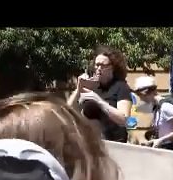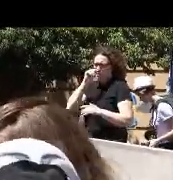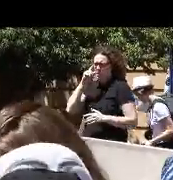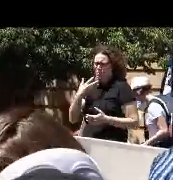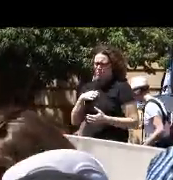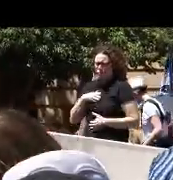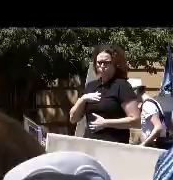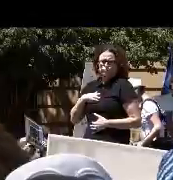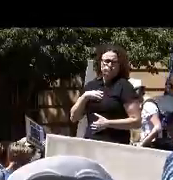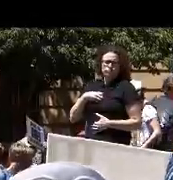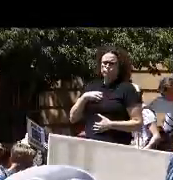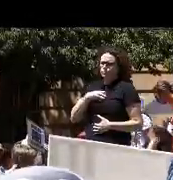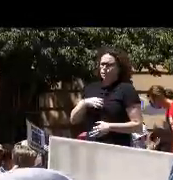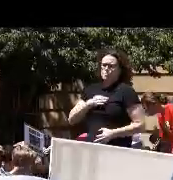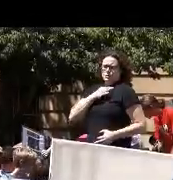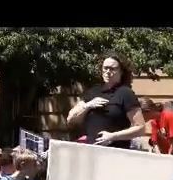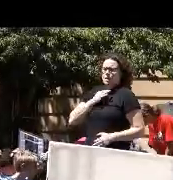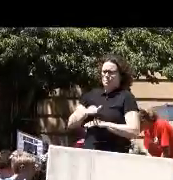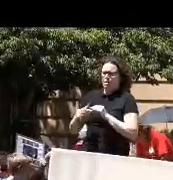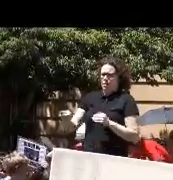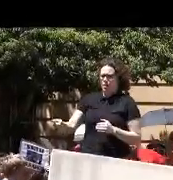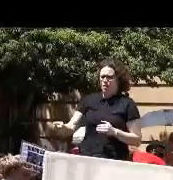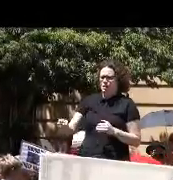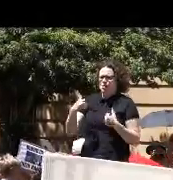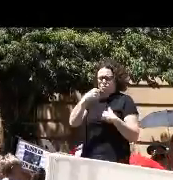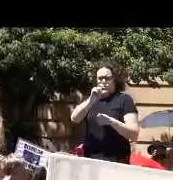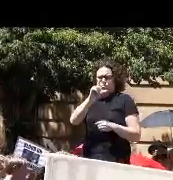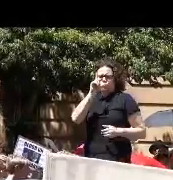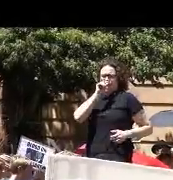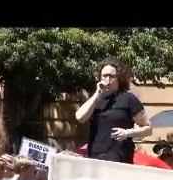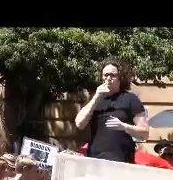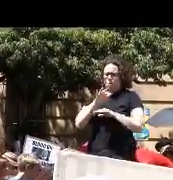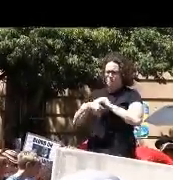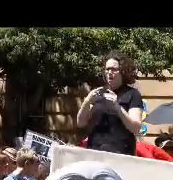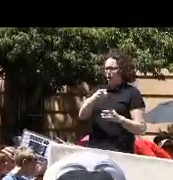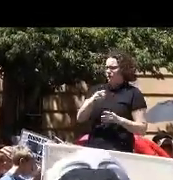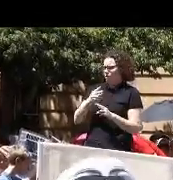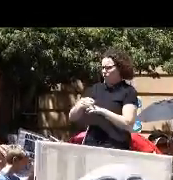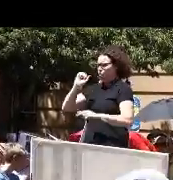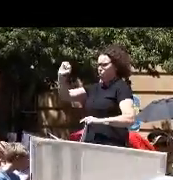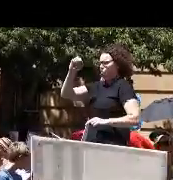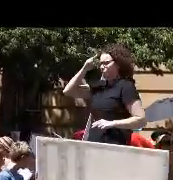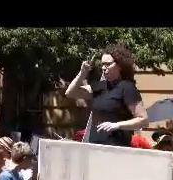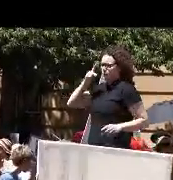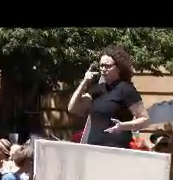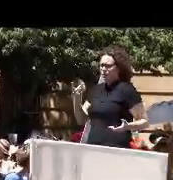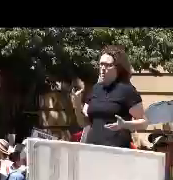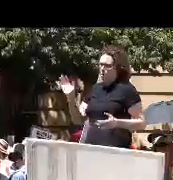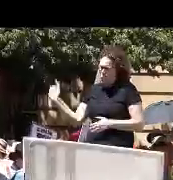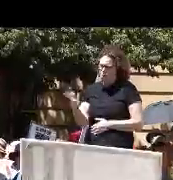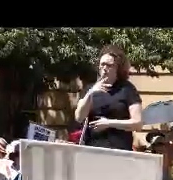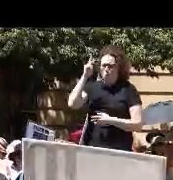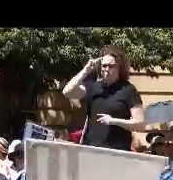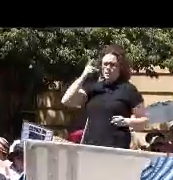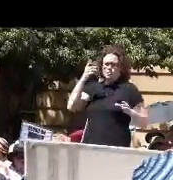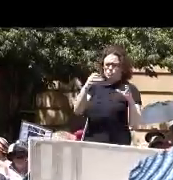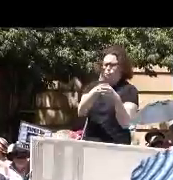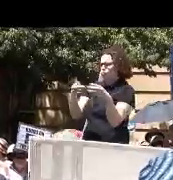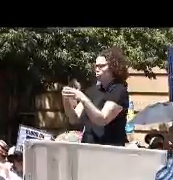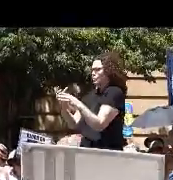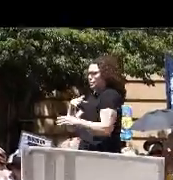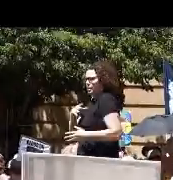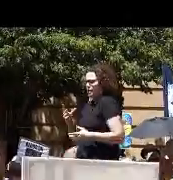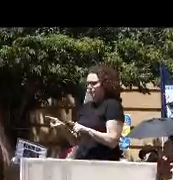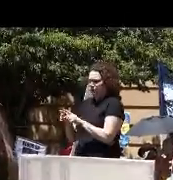need, and the fact that they are being used as political footballs. All sides of politics need to implement compassionate